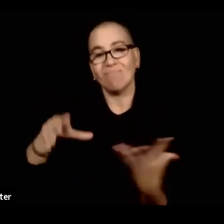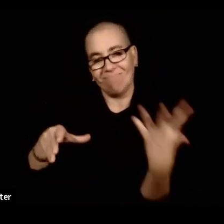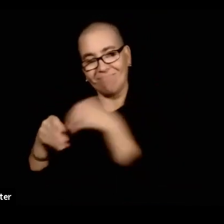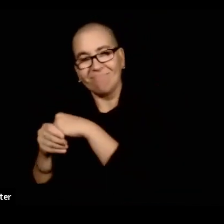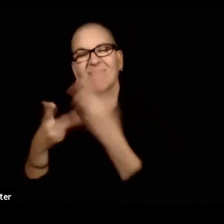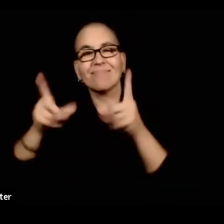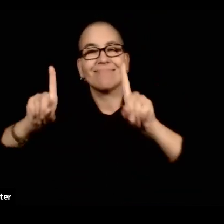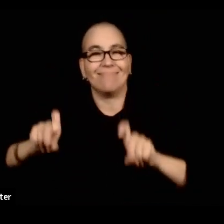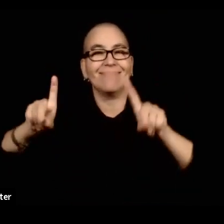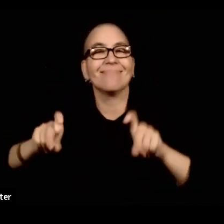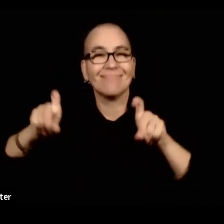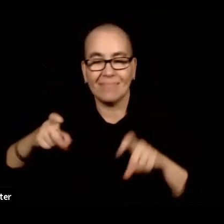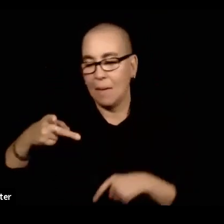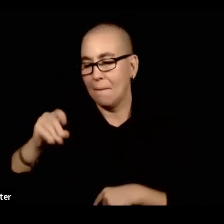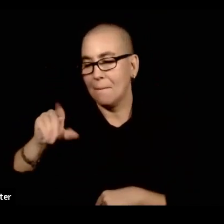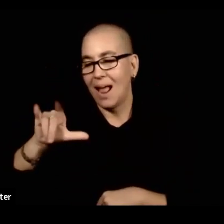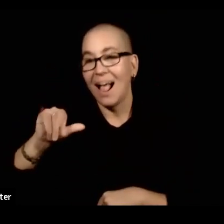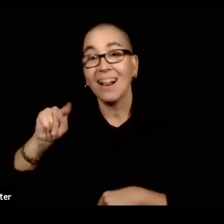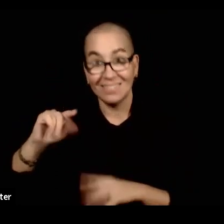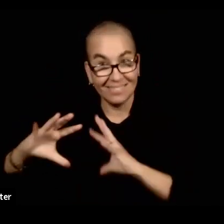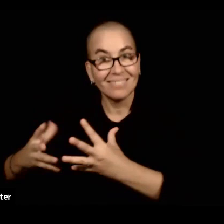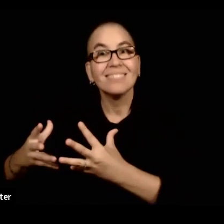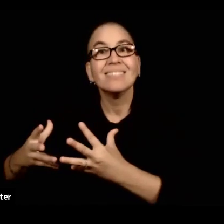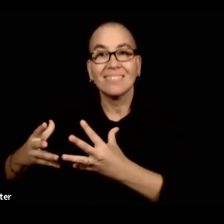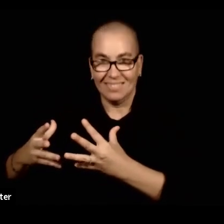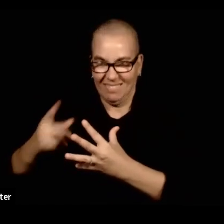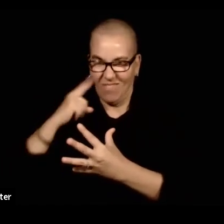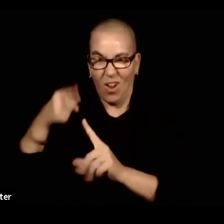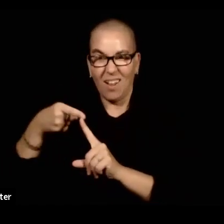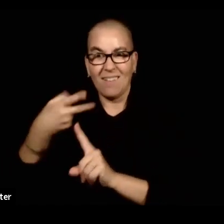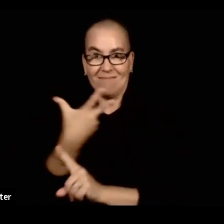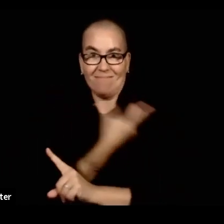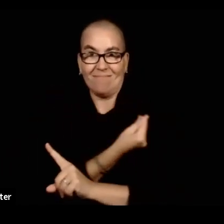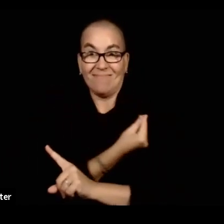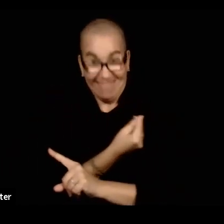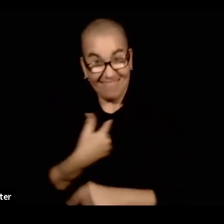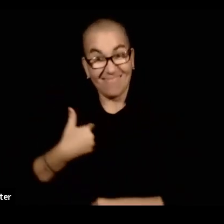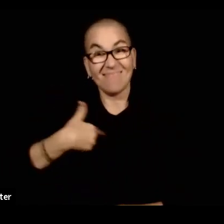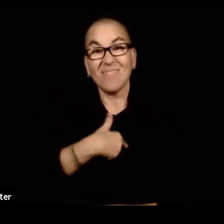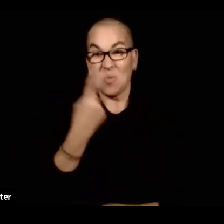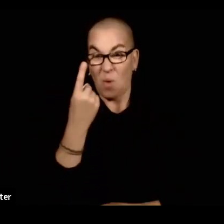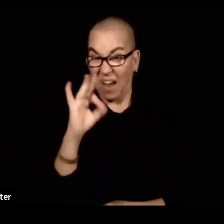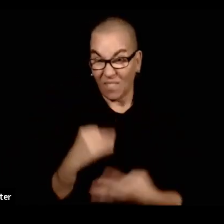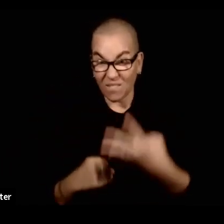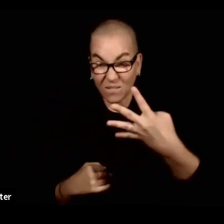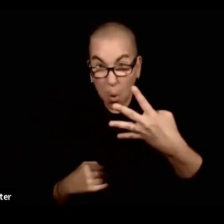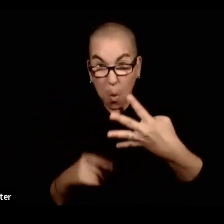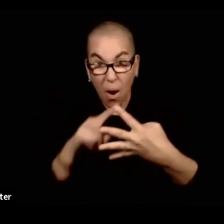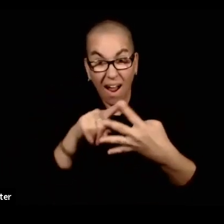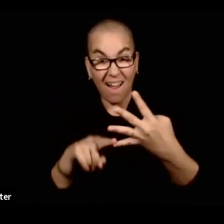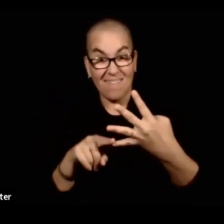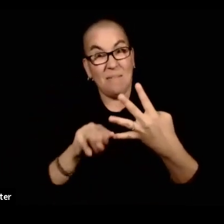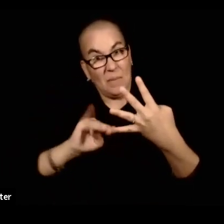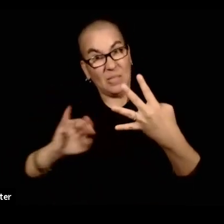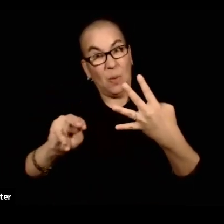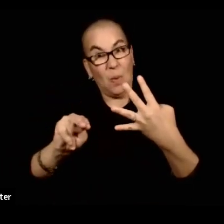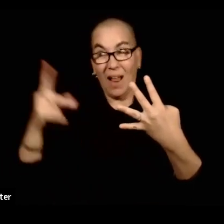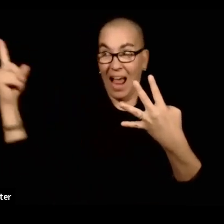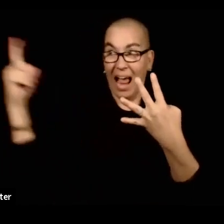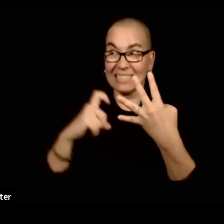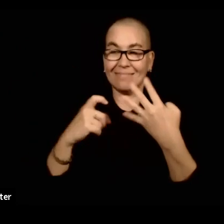at vaccine planning. So one of 4 states that will serve kind of as leaders in the country. We were selected because of the strength